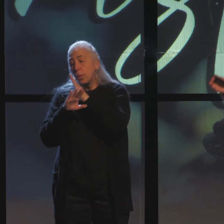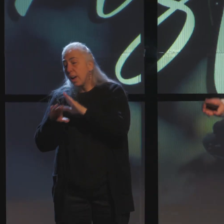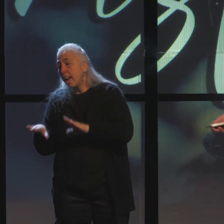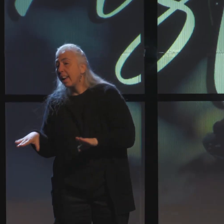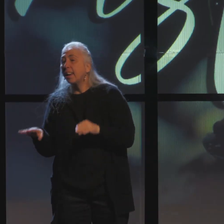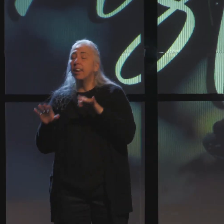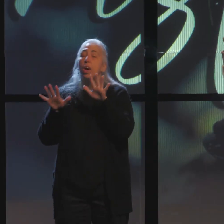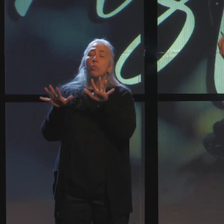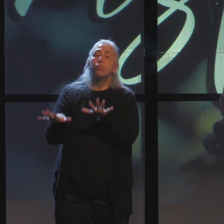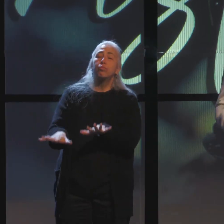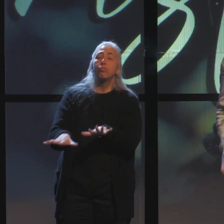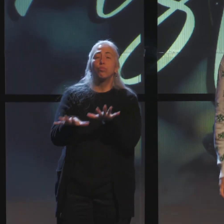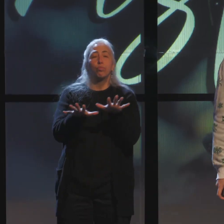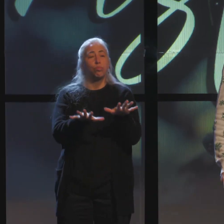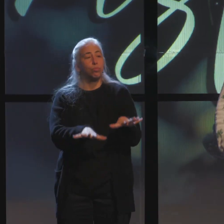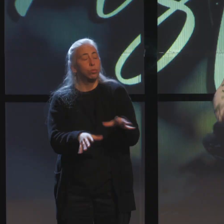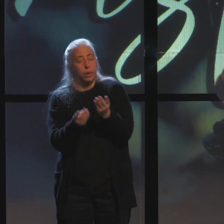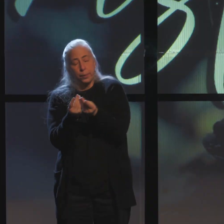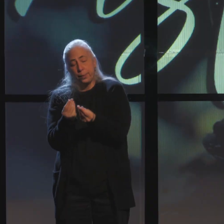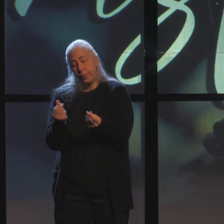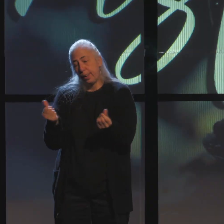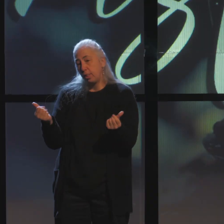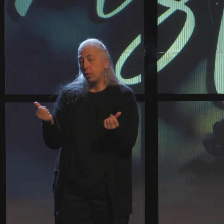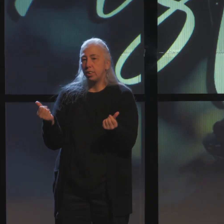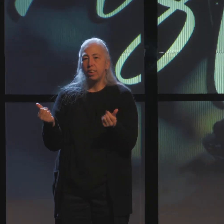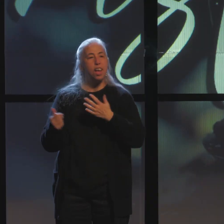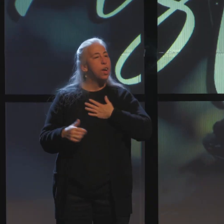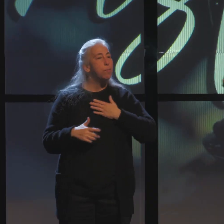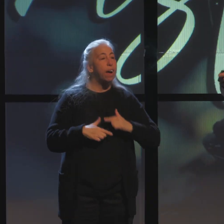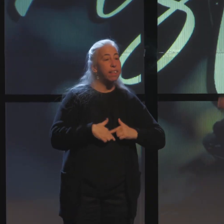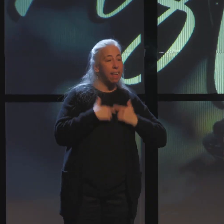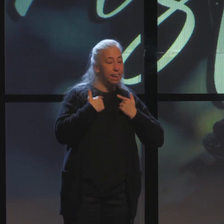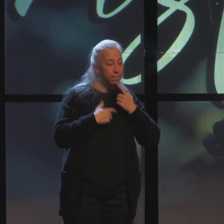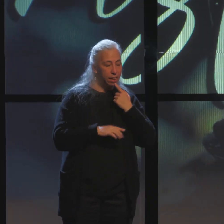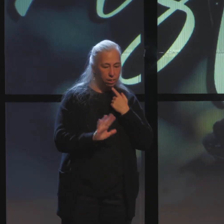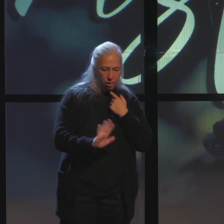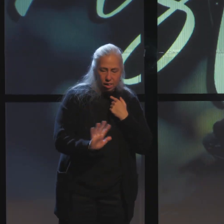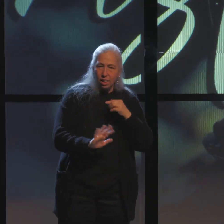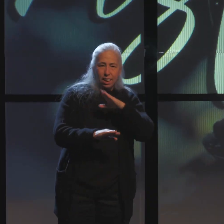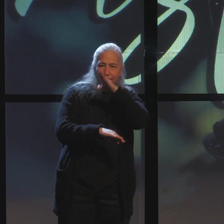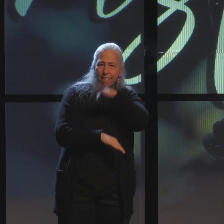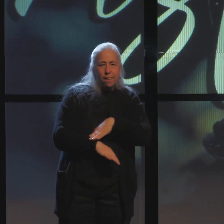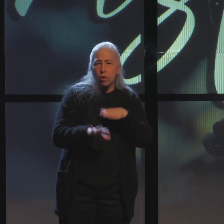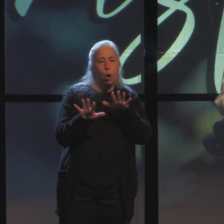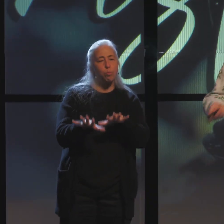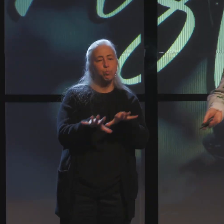and stillness, and I would love those things, but my life has taught me those just never come. But maybe